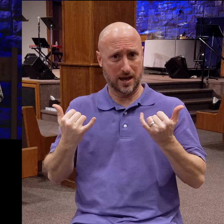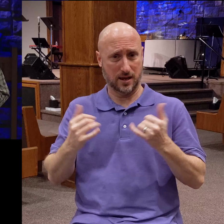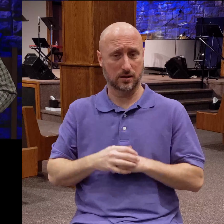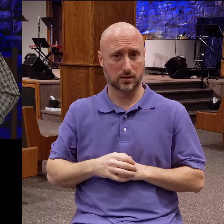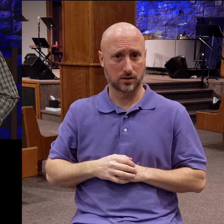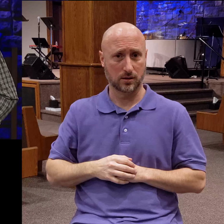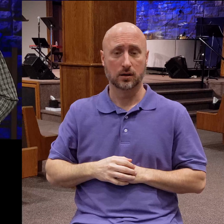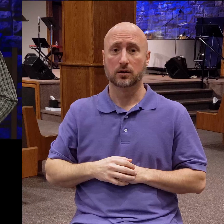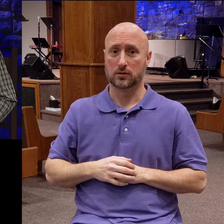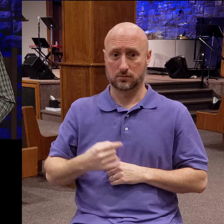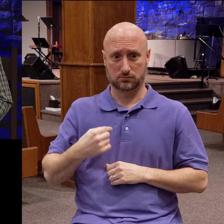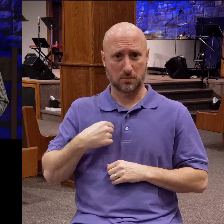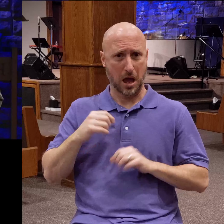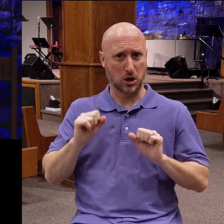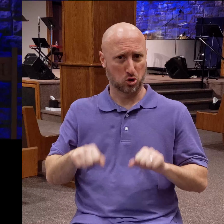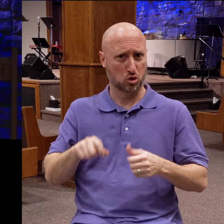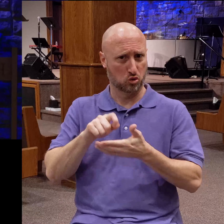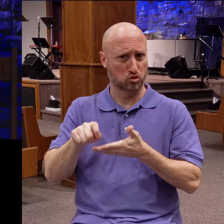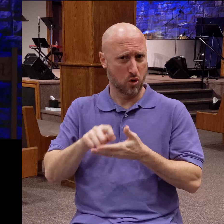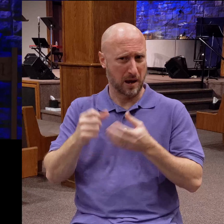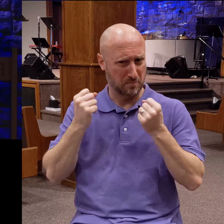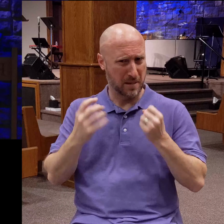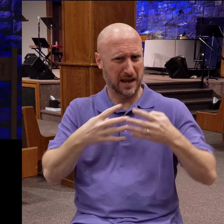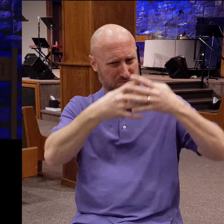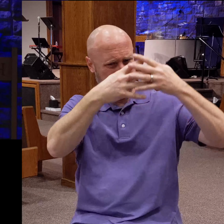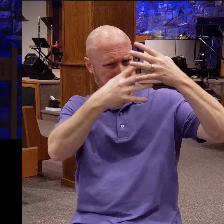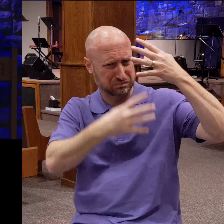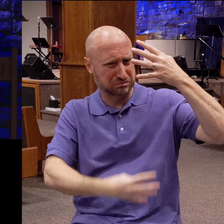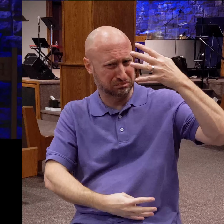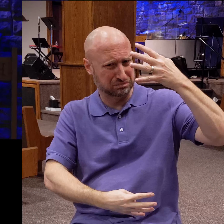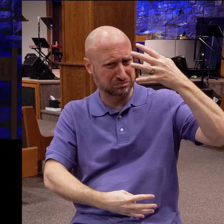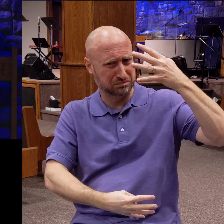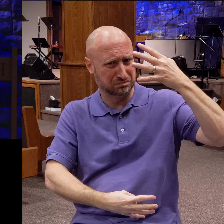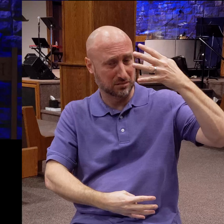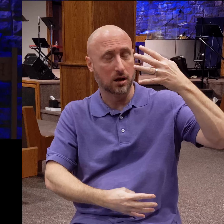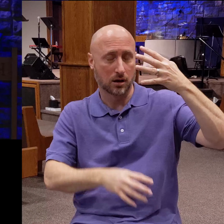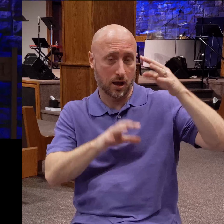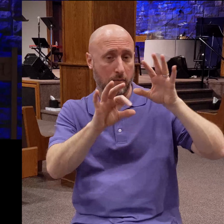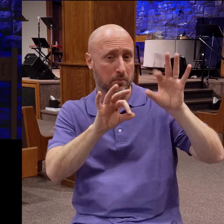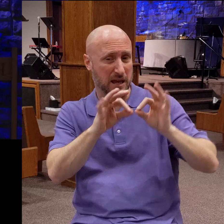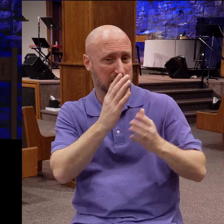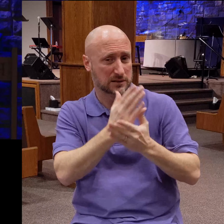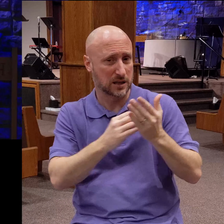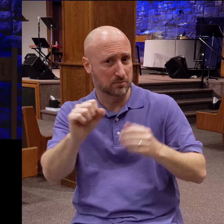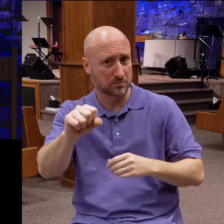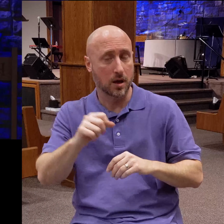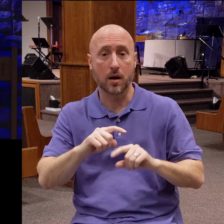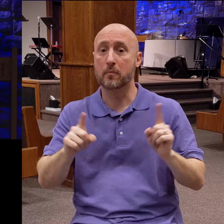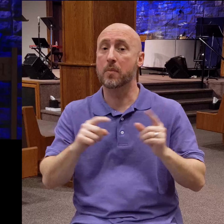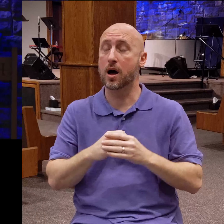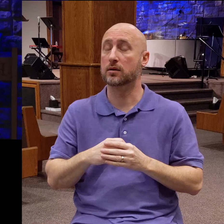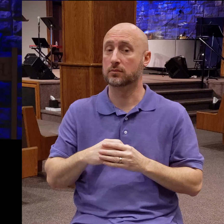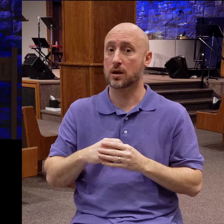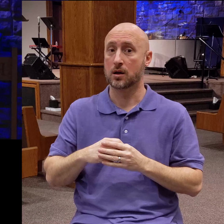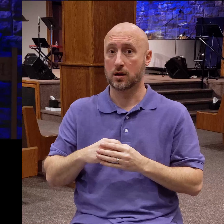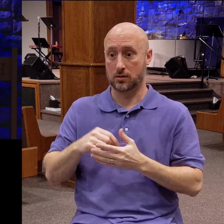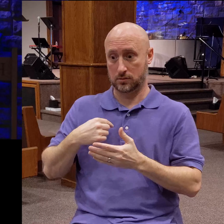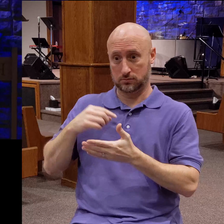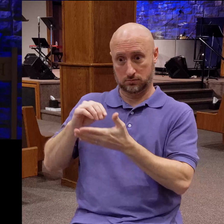kinds of things I could have written that he did. But the signs, these are specific